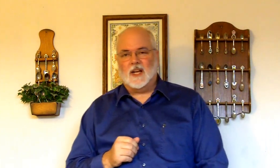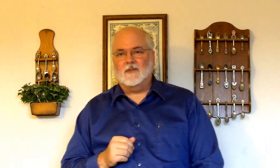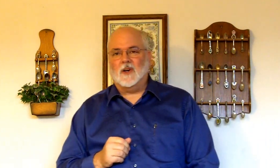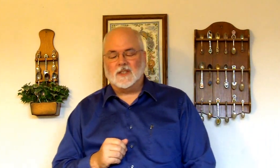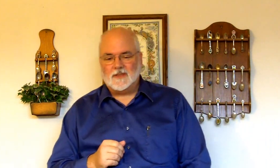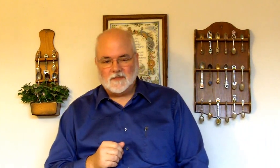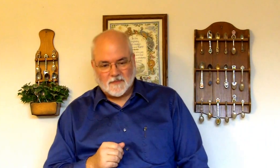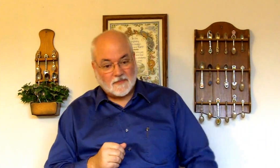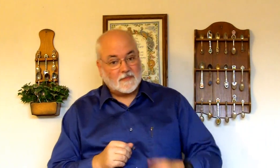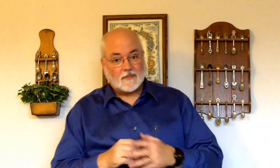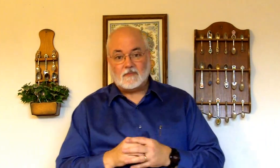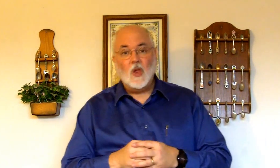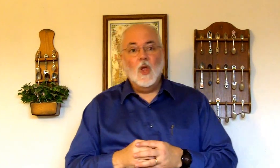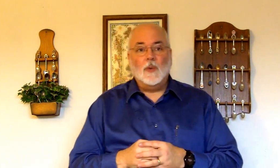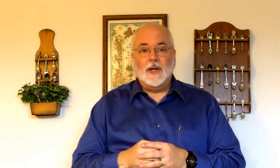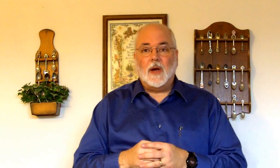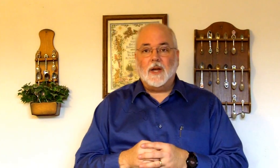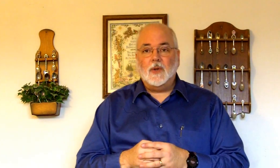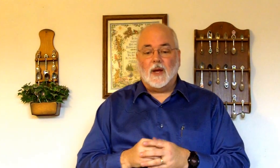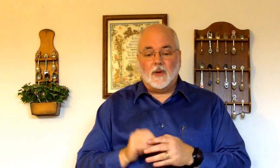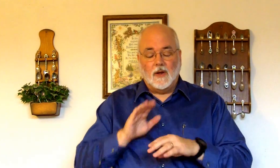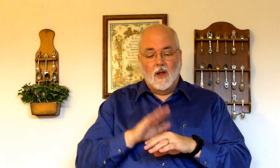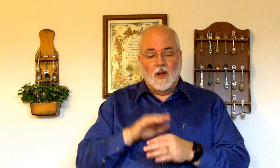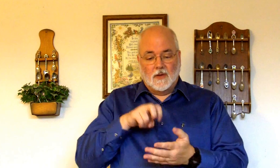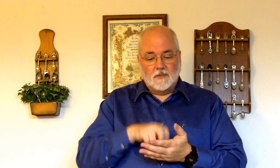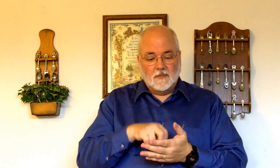second verse. We know how to do that one.